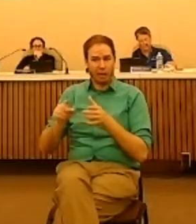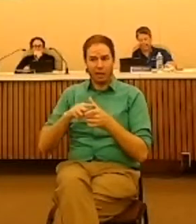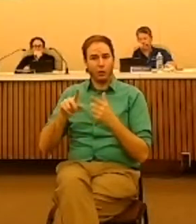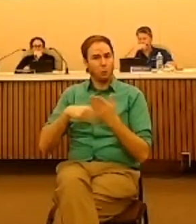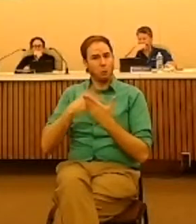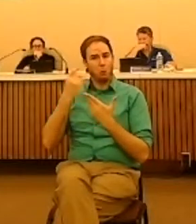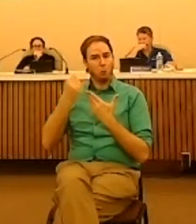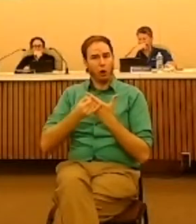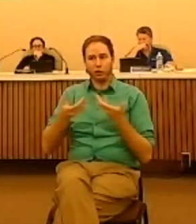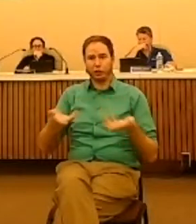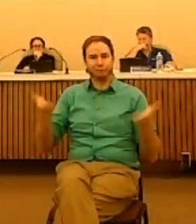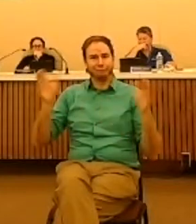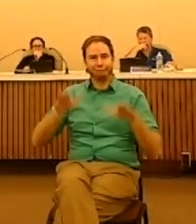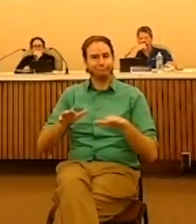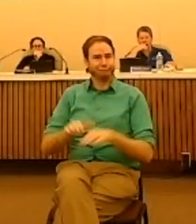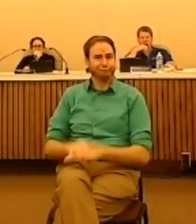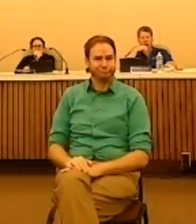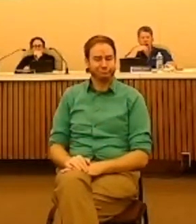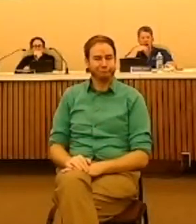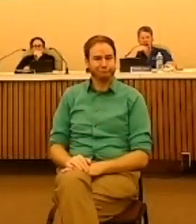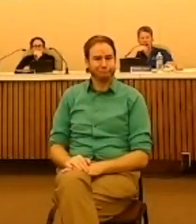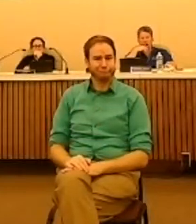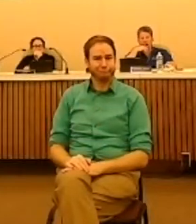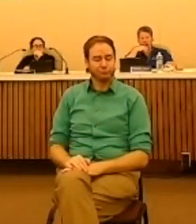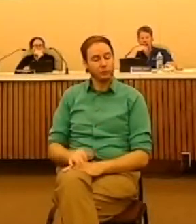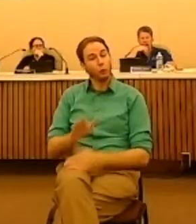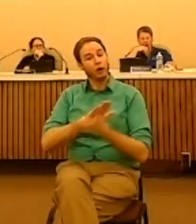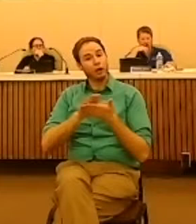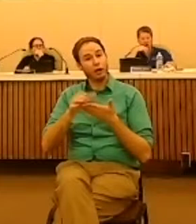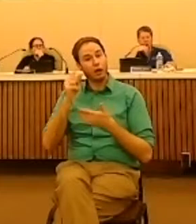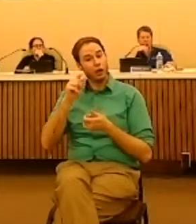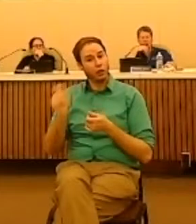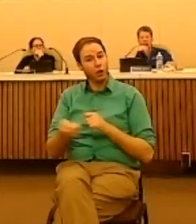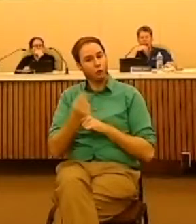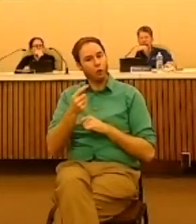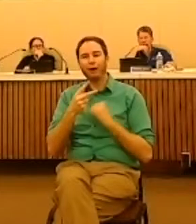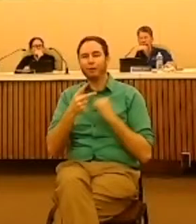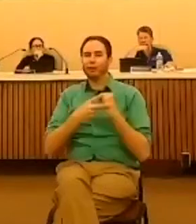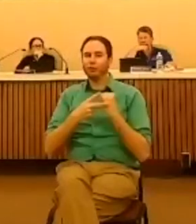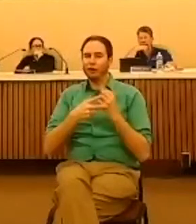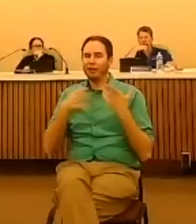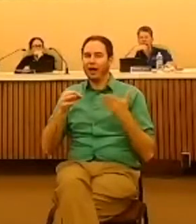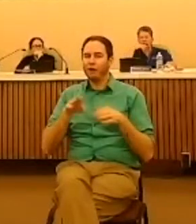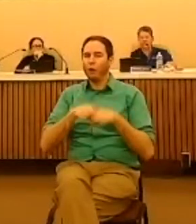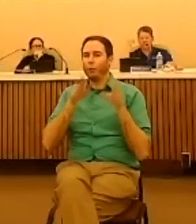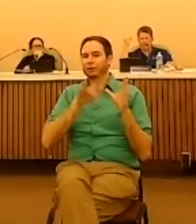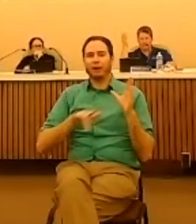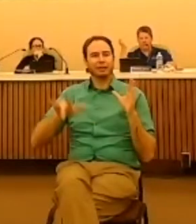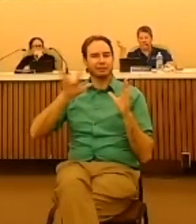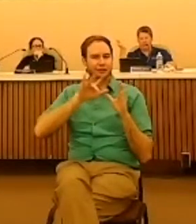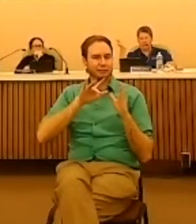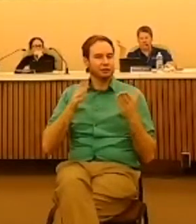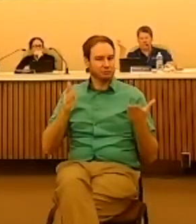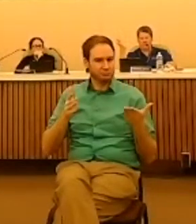Yep. The nice thing about golf courses, they preserve a lot of open space. They do have the issue of taking